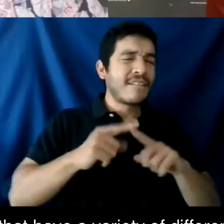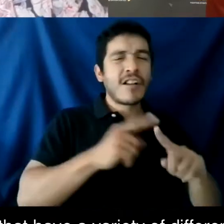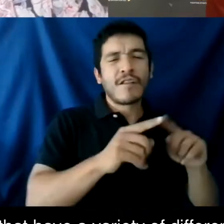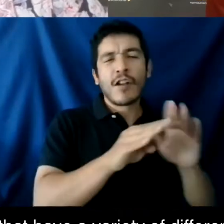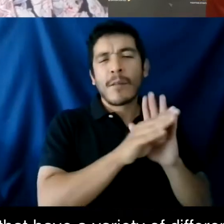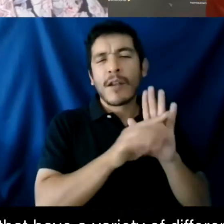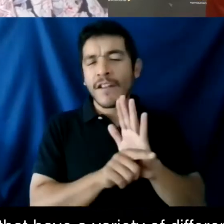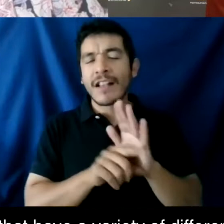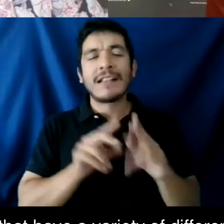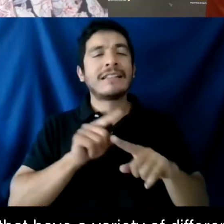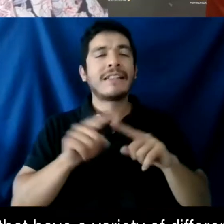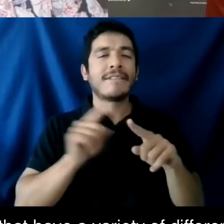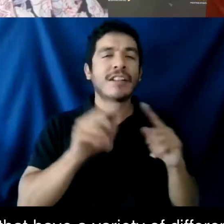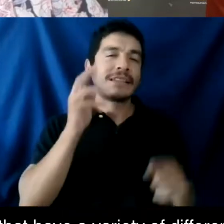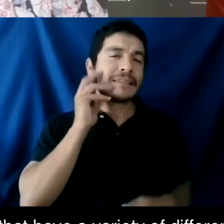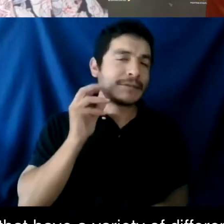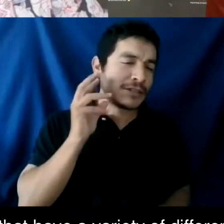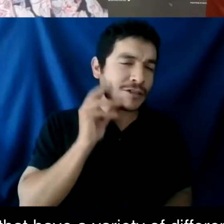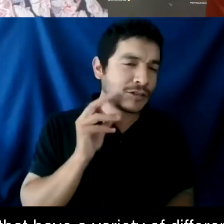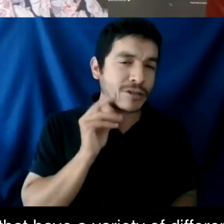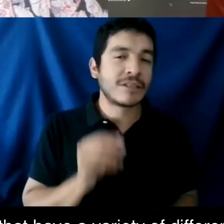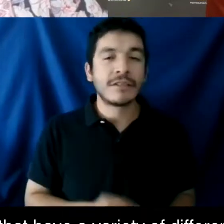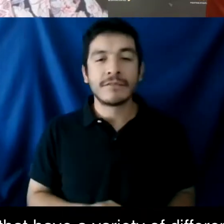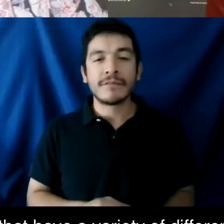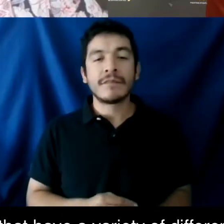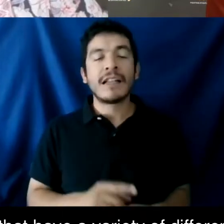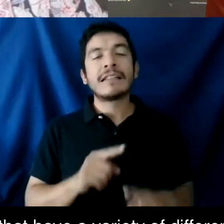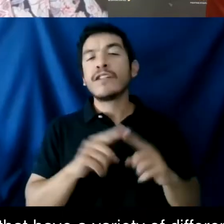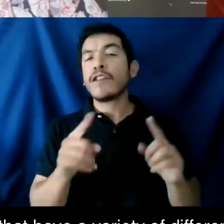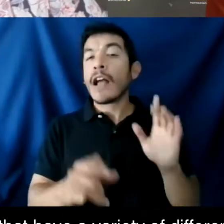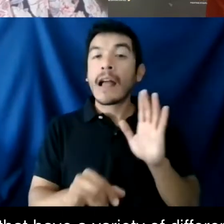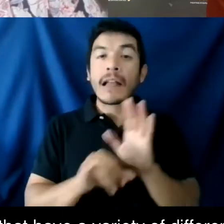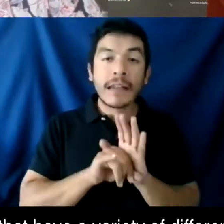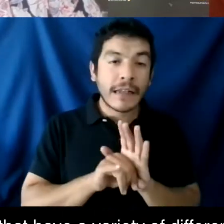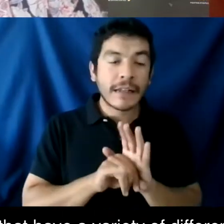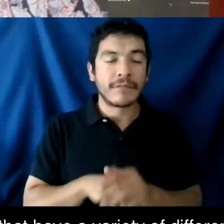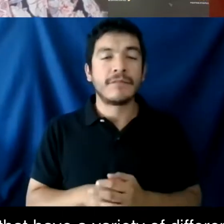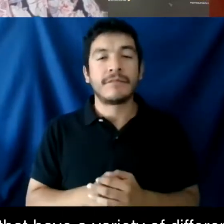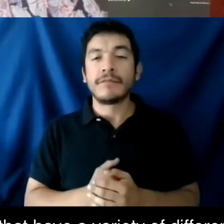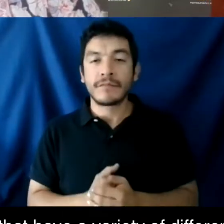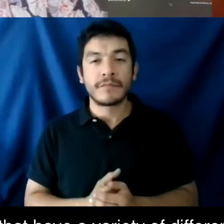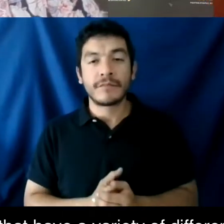lived experiences, racial identities, um,